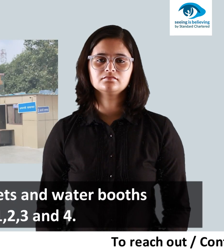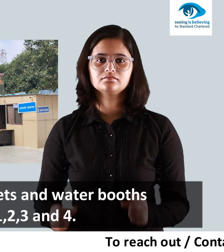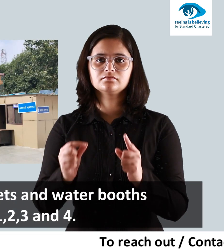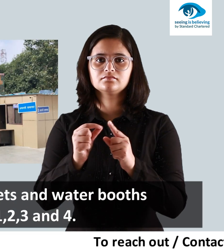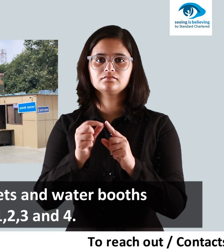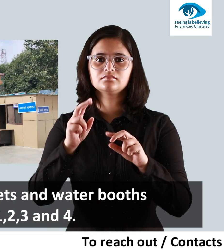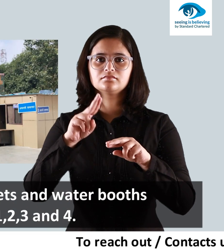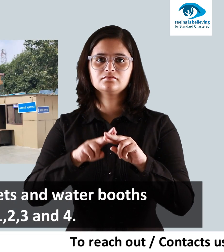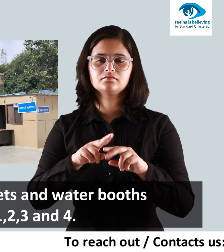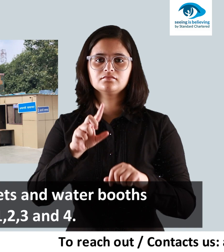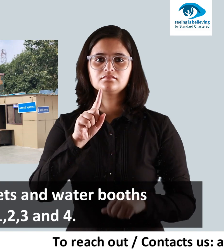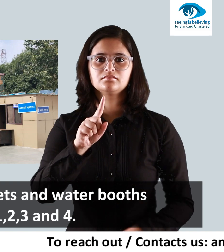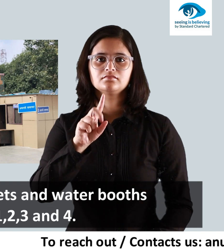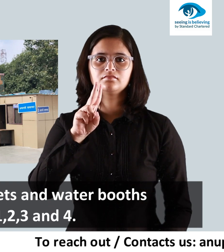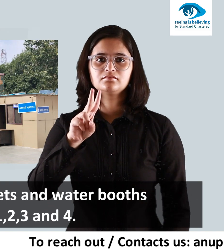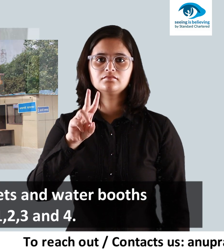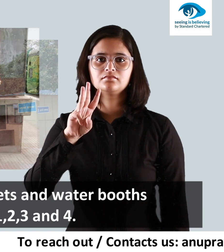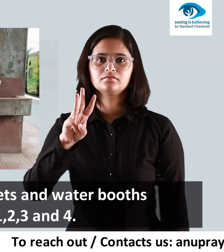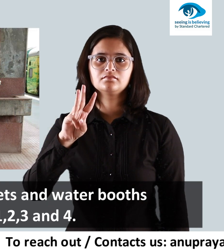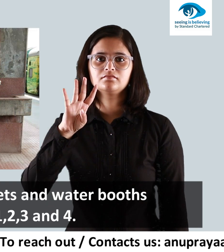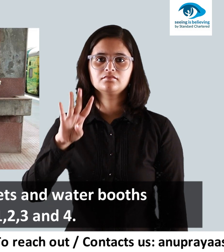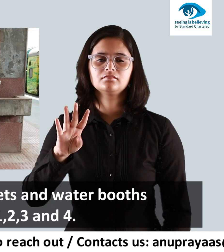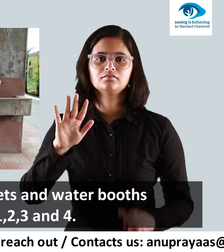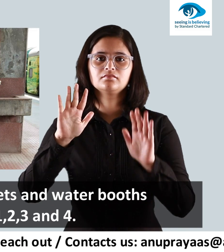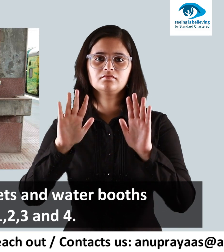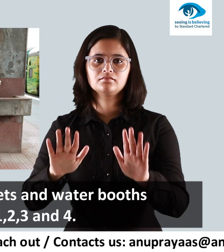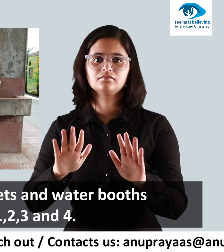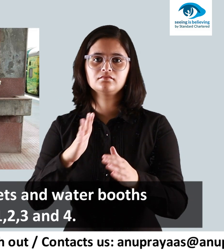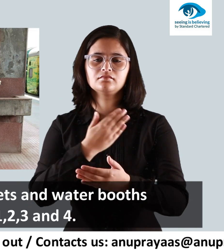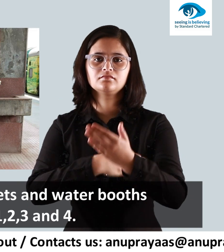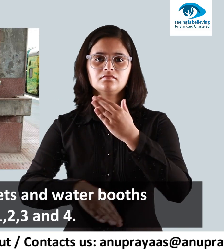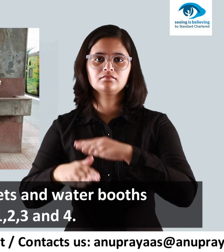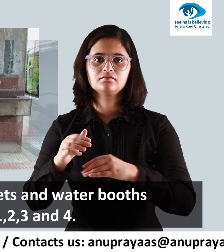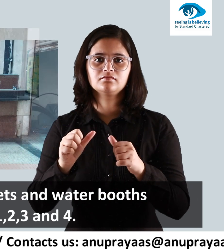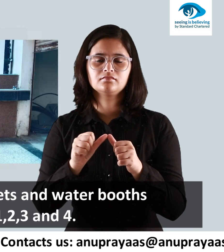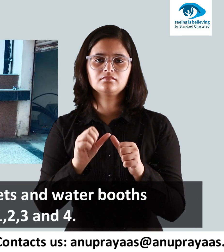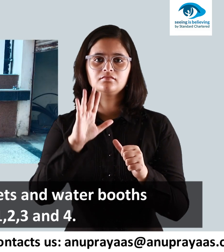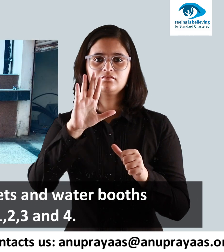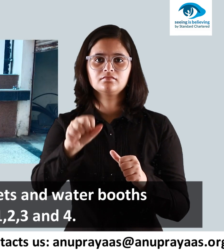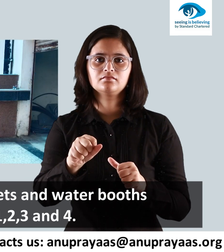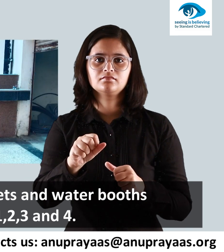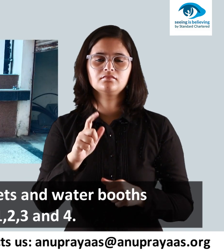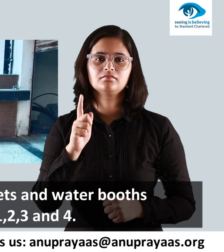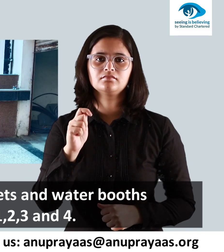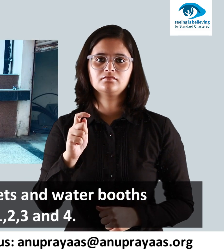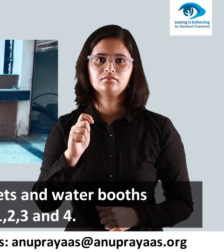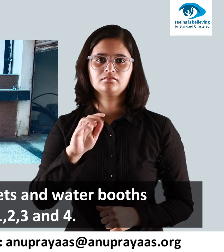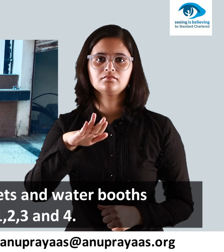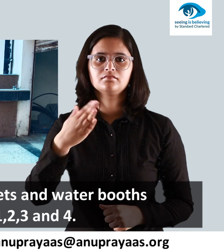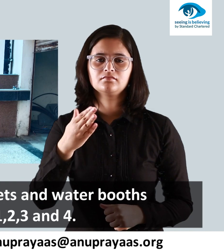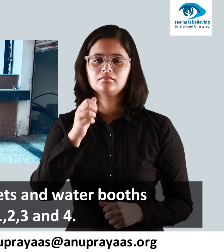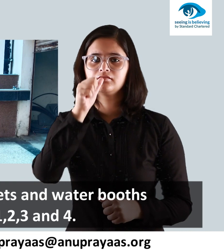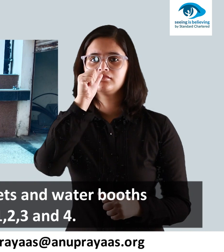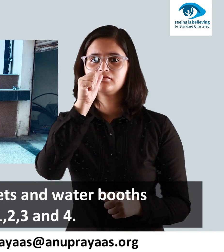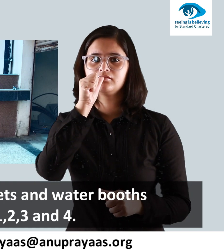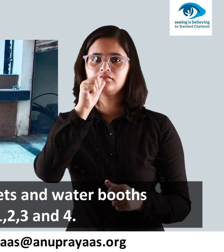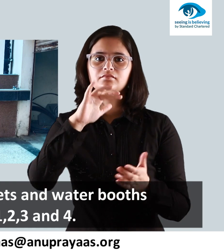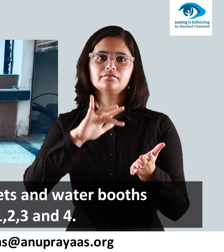There are Divyang Toilets and Water Boots at platform 1, 2, 3 and 4.